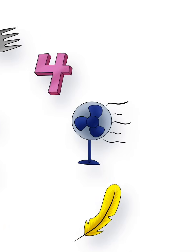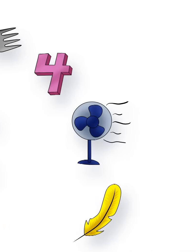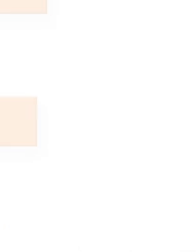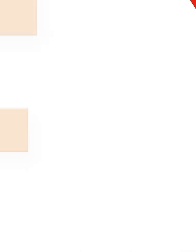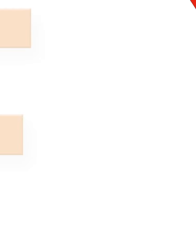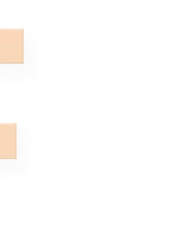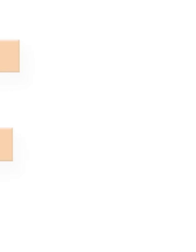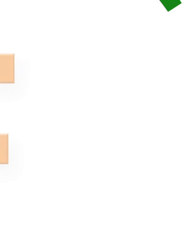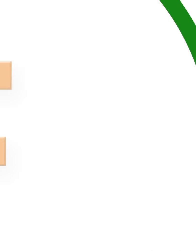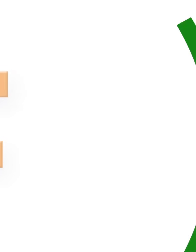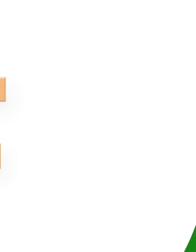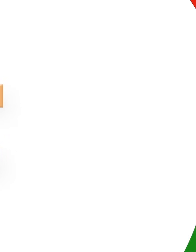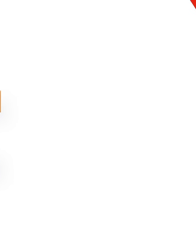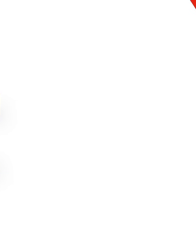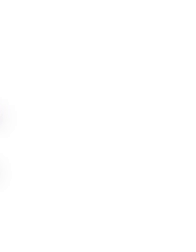We'll be